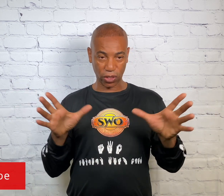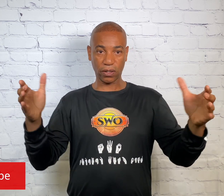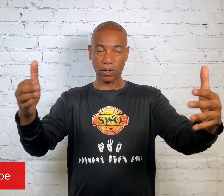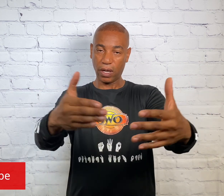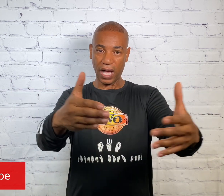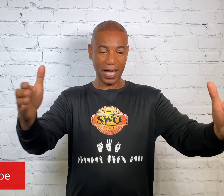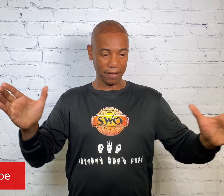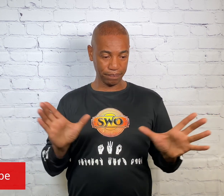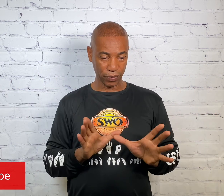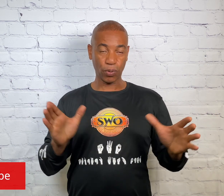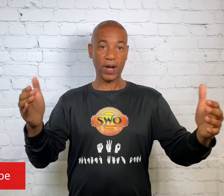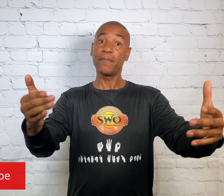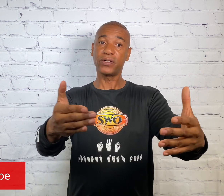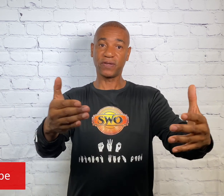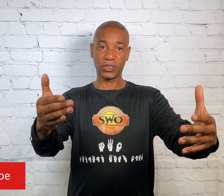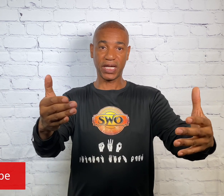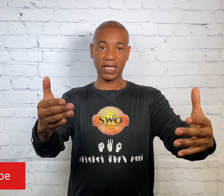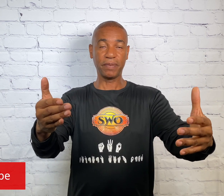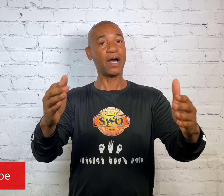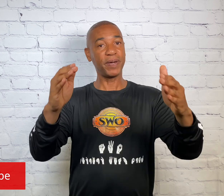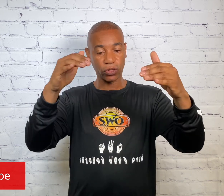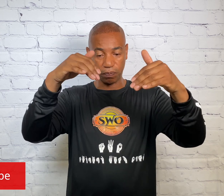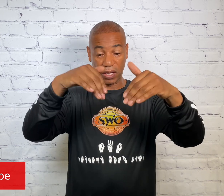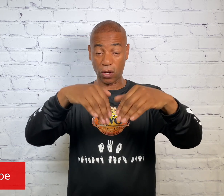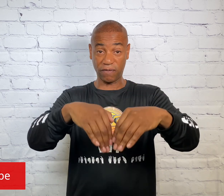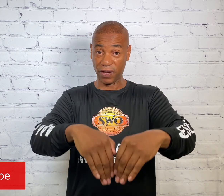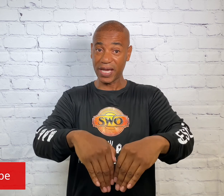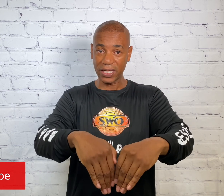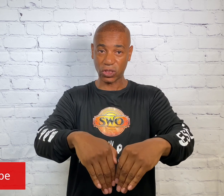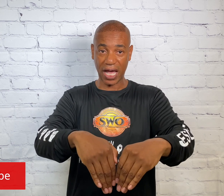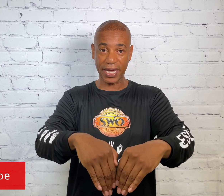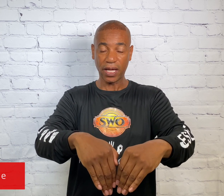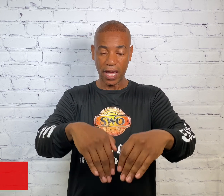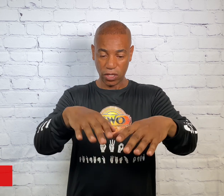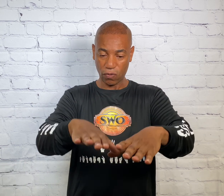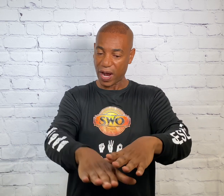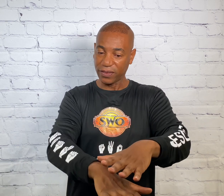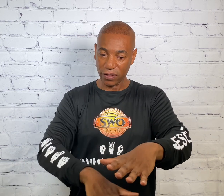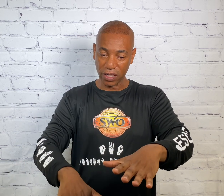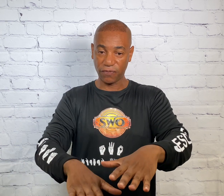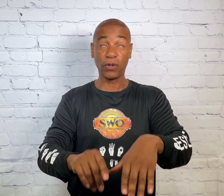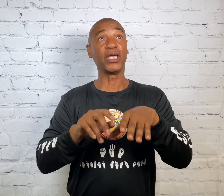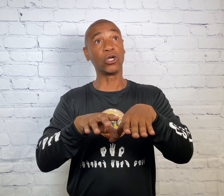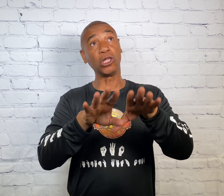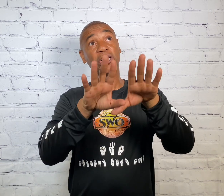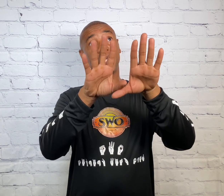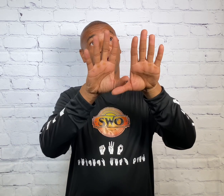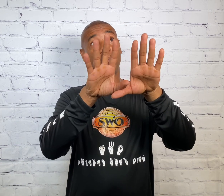circular parameters of a stadium. Now, picture being on the very inside. You're right there in the field and you're looking up